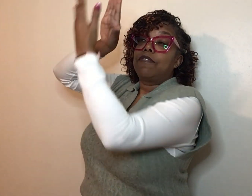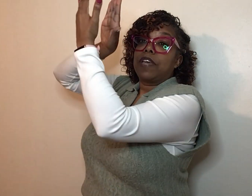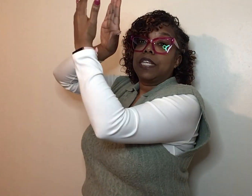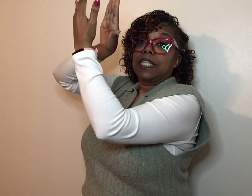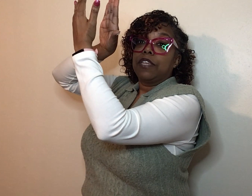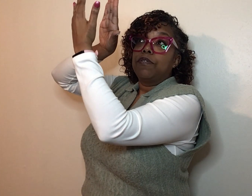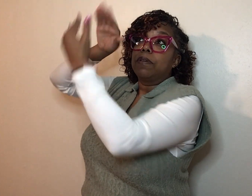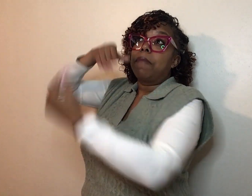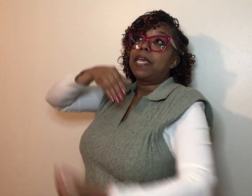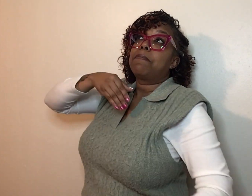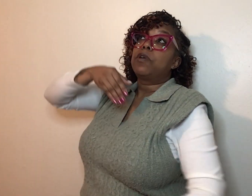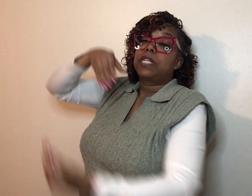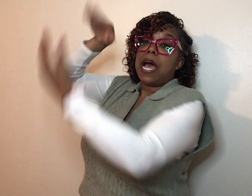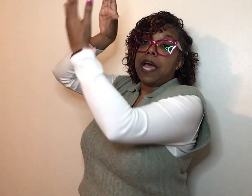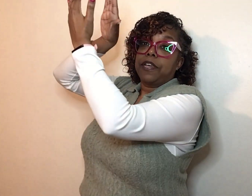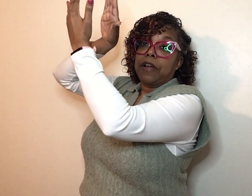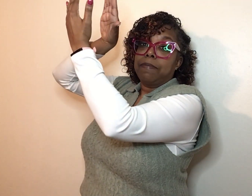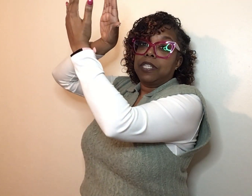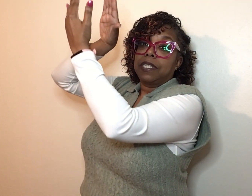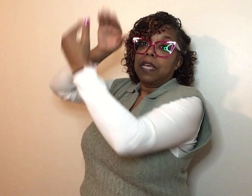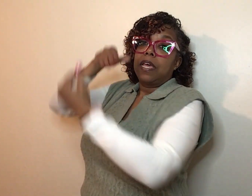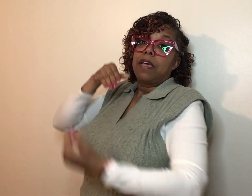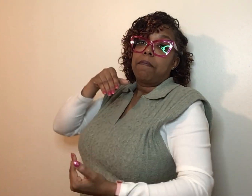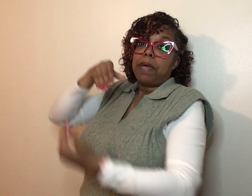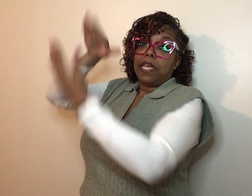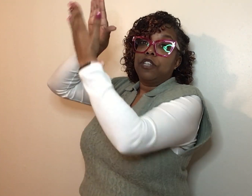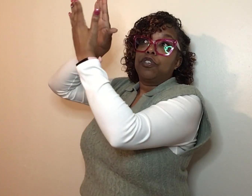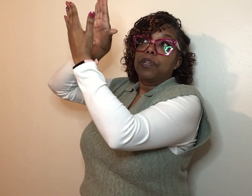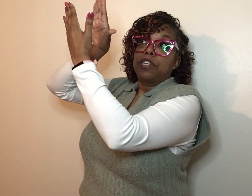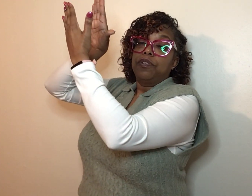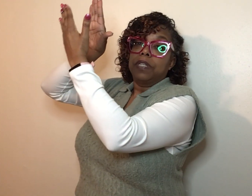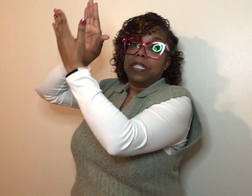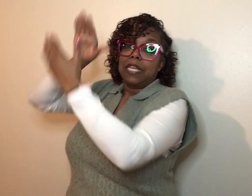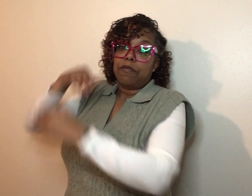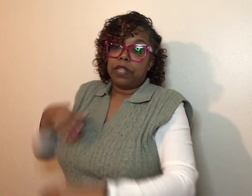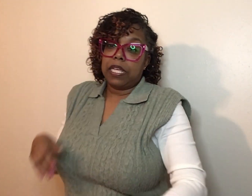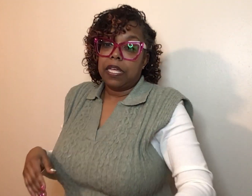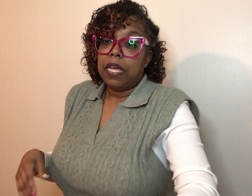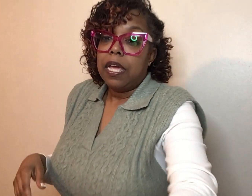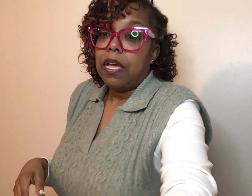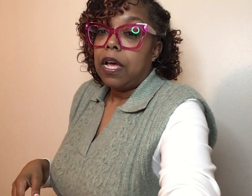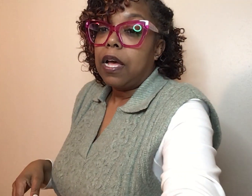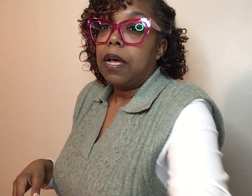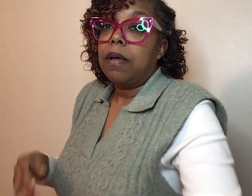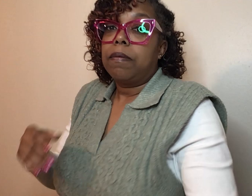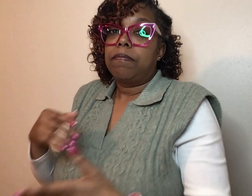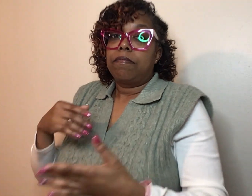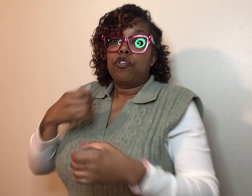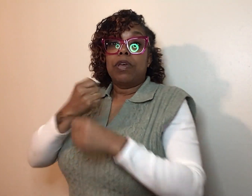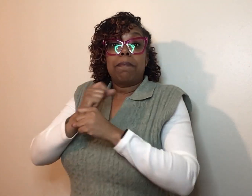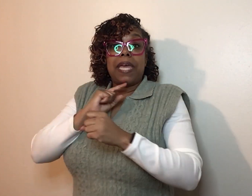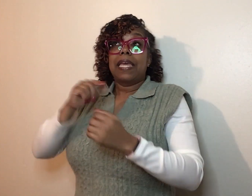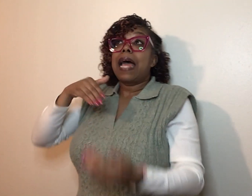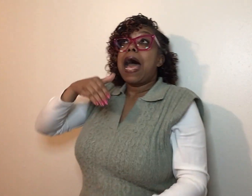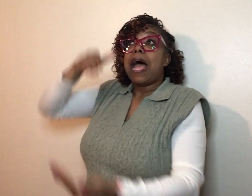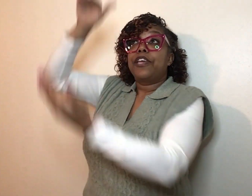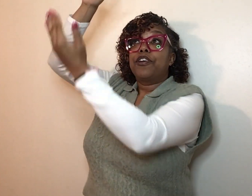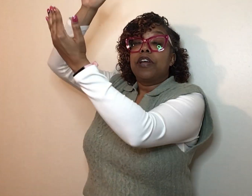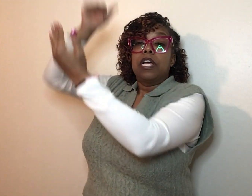face, and you can make it much higher. I'm just making sure that you can see it with, you can make it higher,